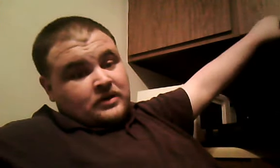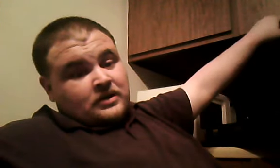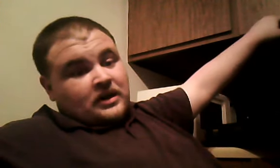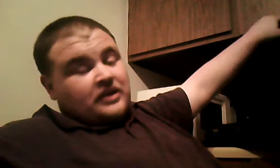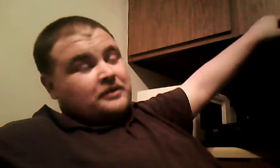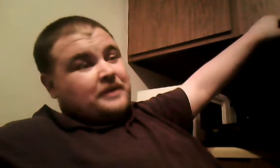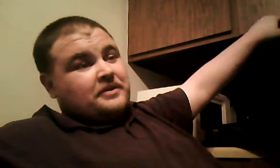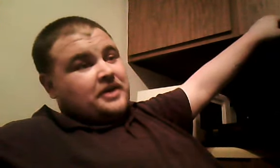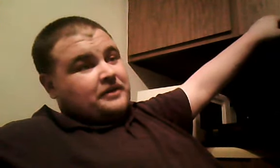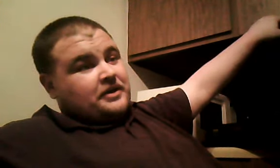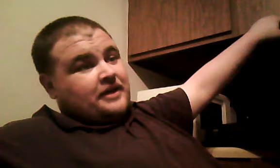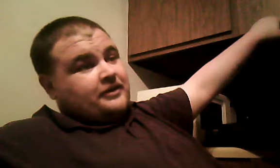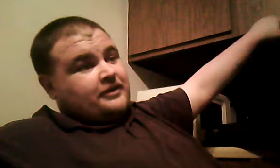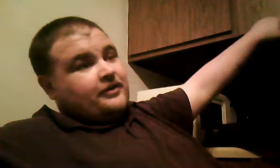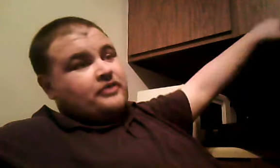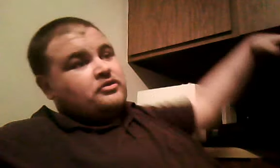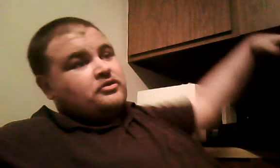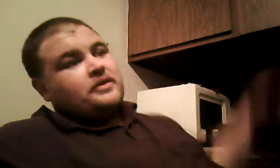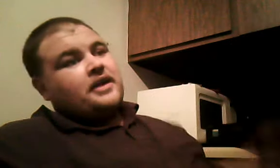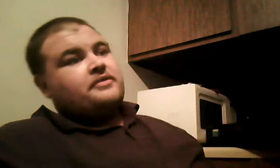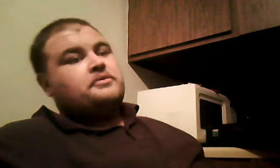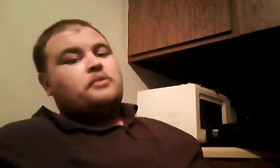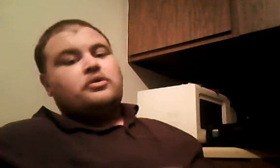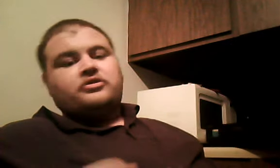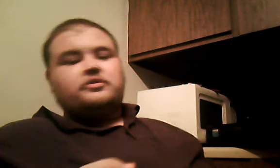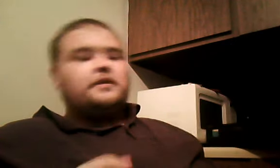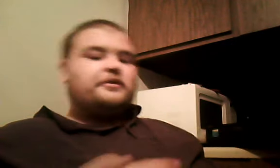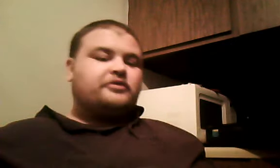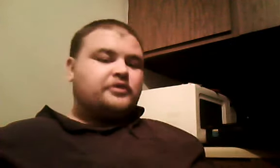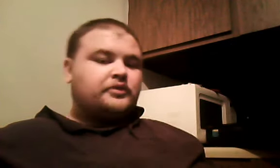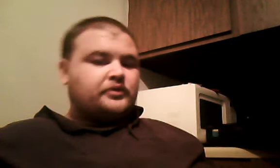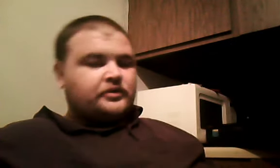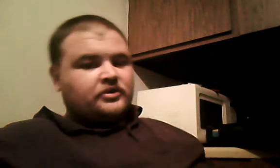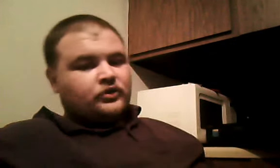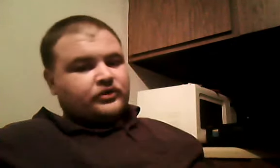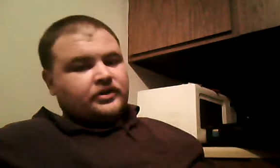And then maybe, I mean, give Archer the belt and have Ben Morrison maybe feud over it.